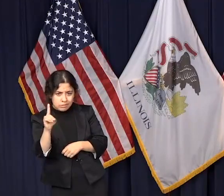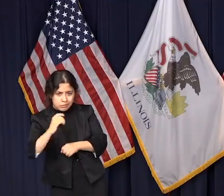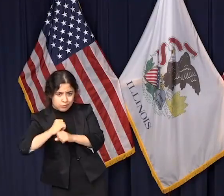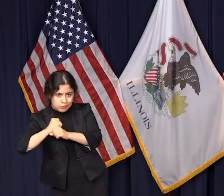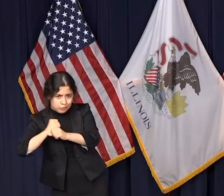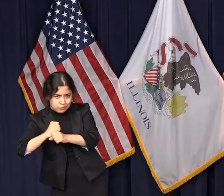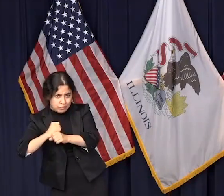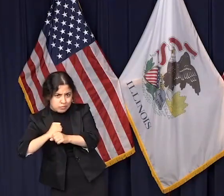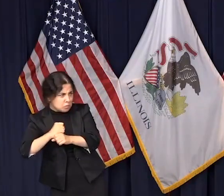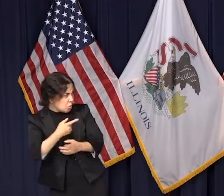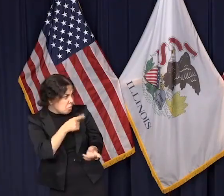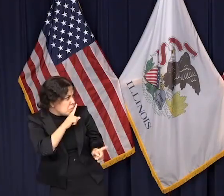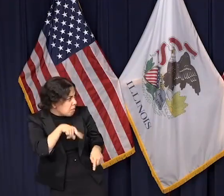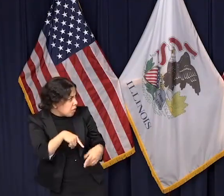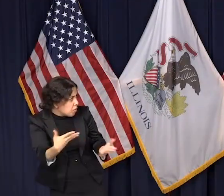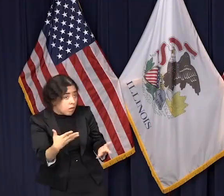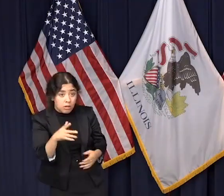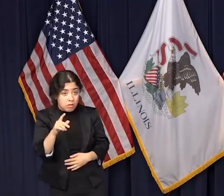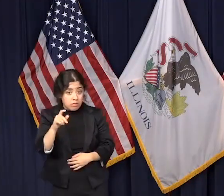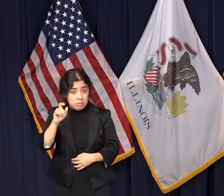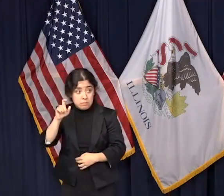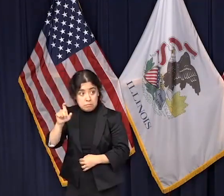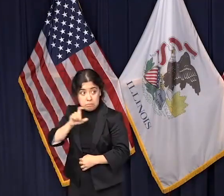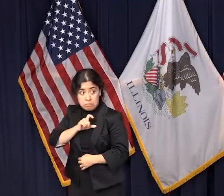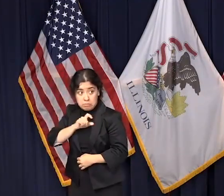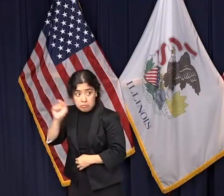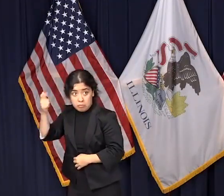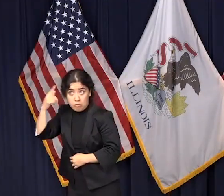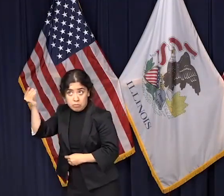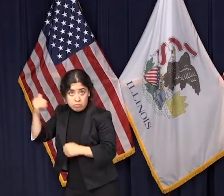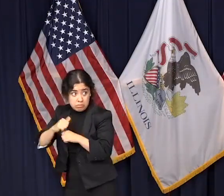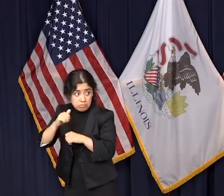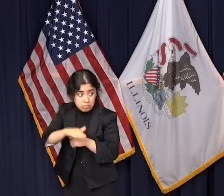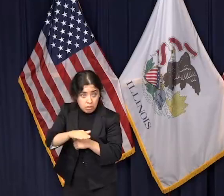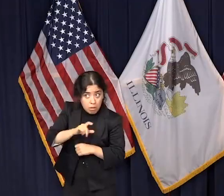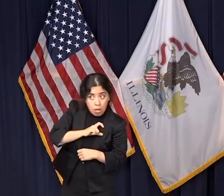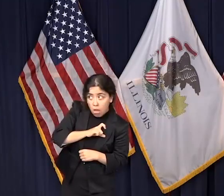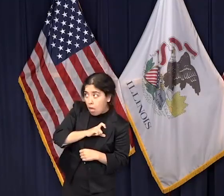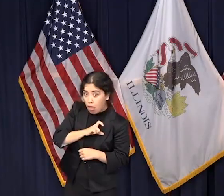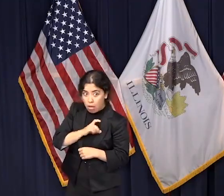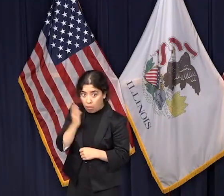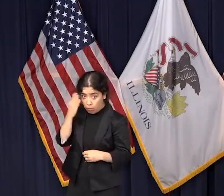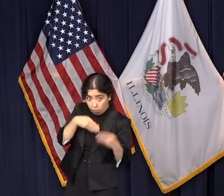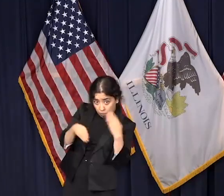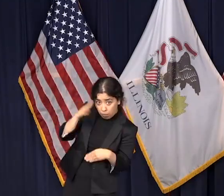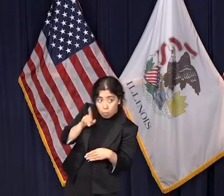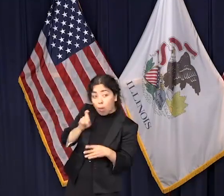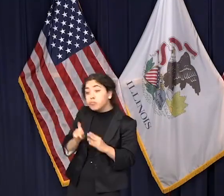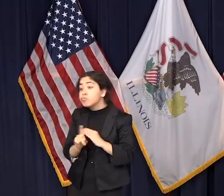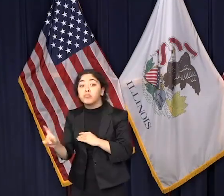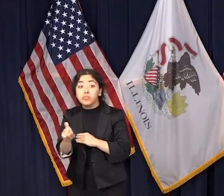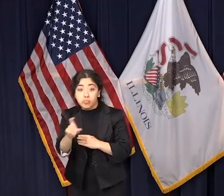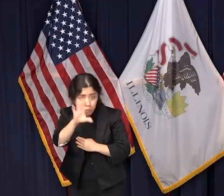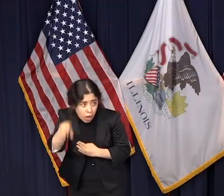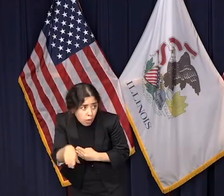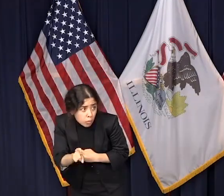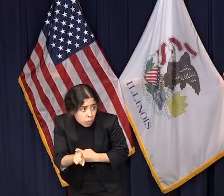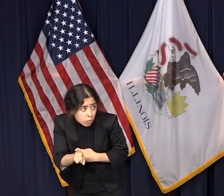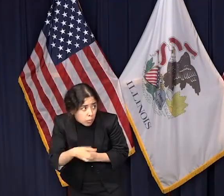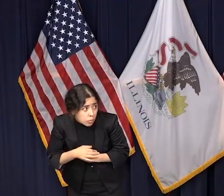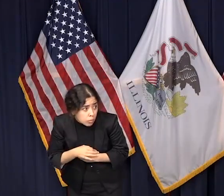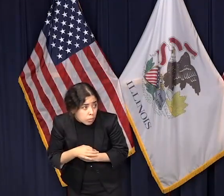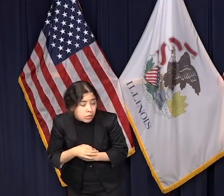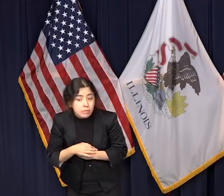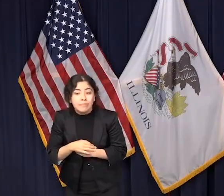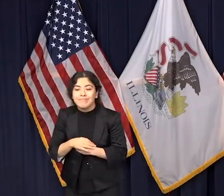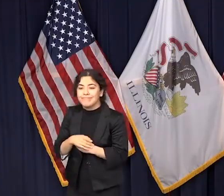federal agents without insignias on the streets of Chicago? The acting director, acting secretary of Homeland Security did not return